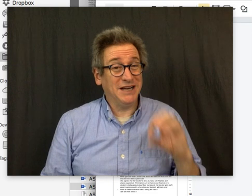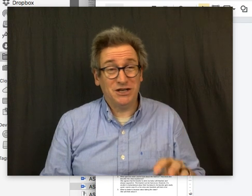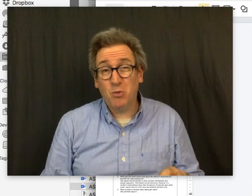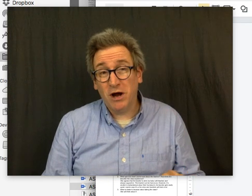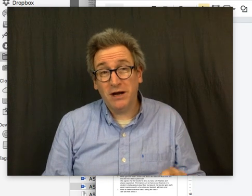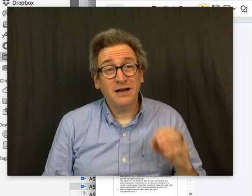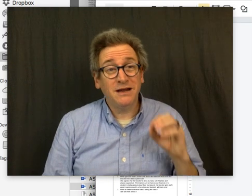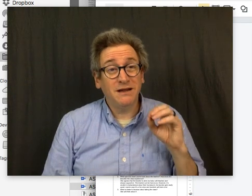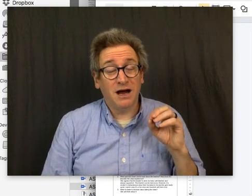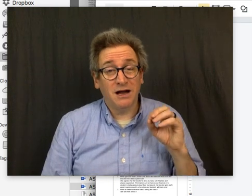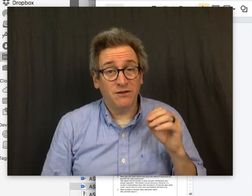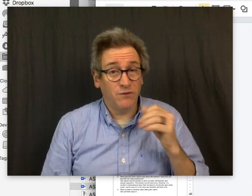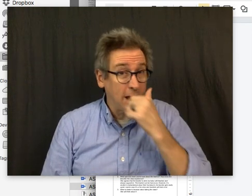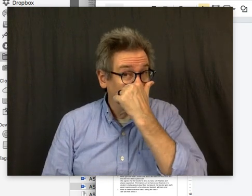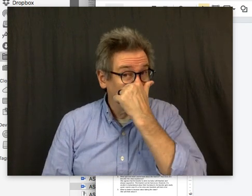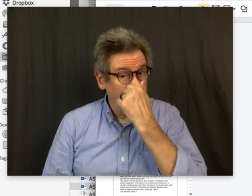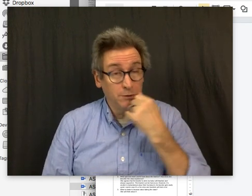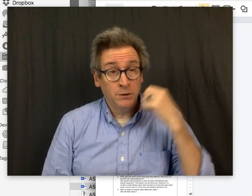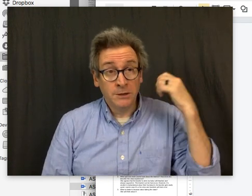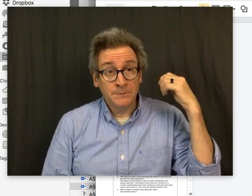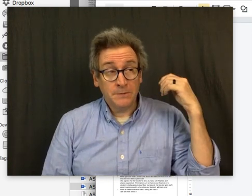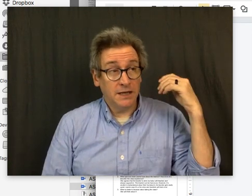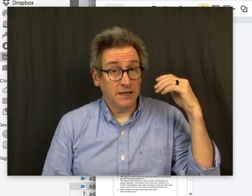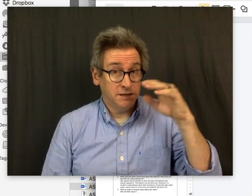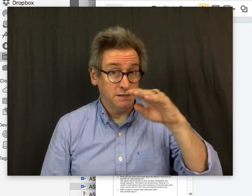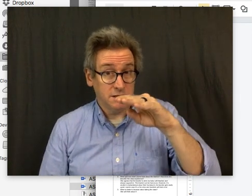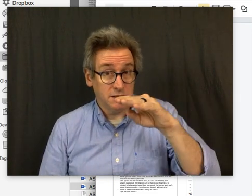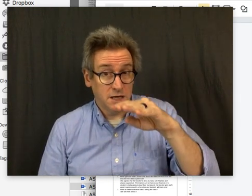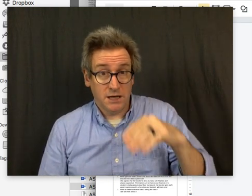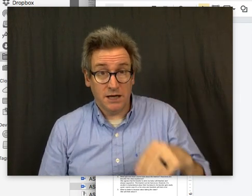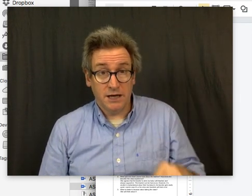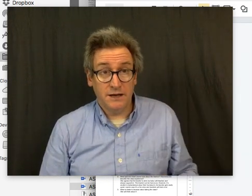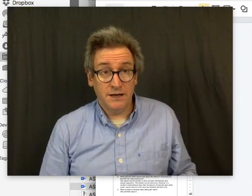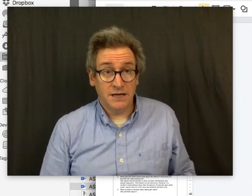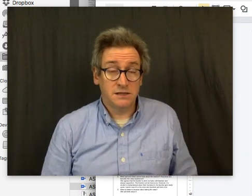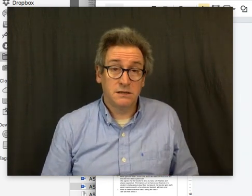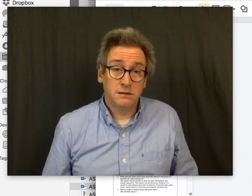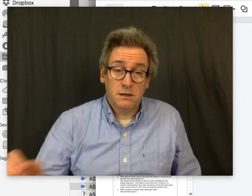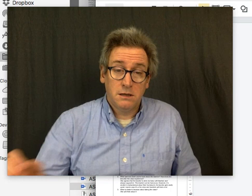for each one. The vocab review is